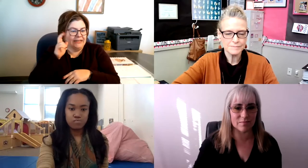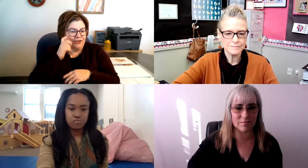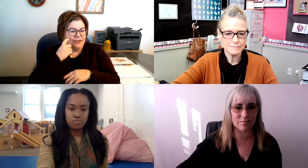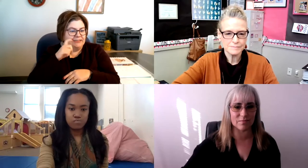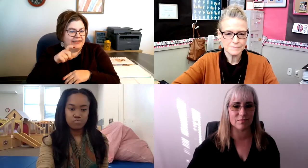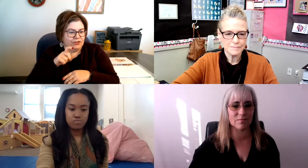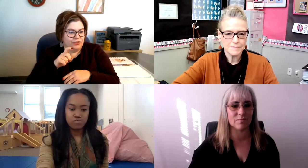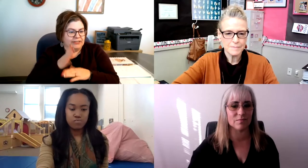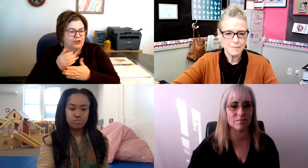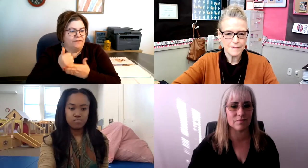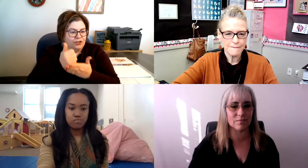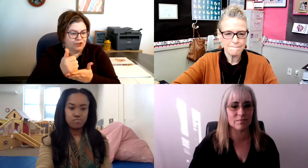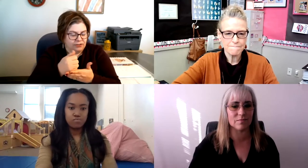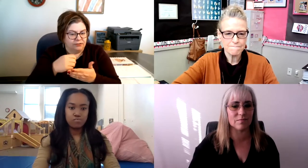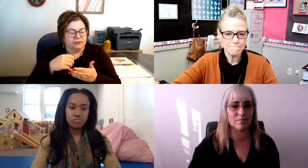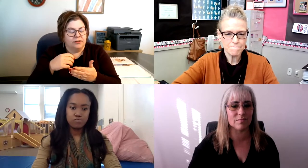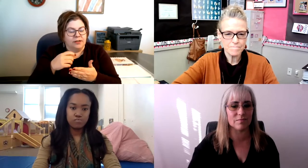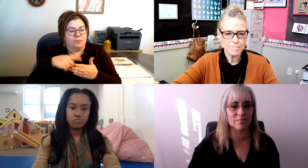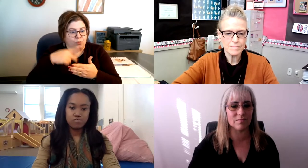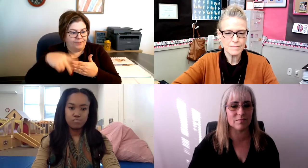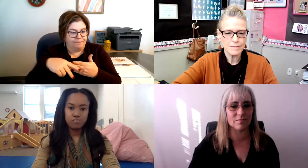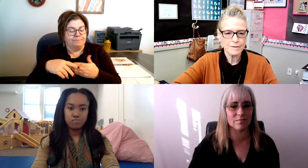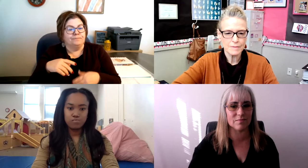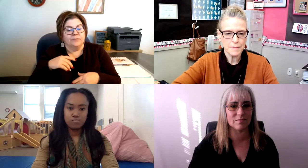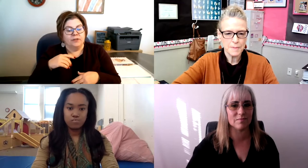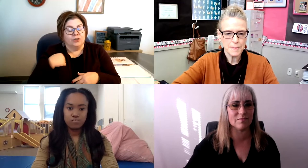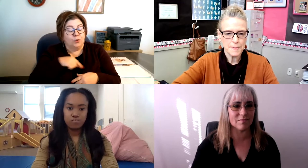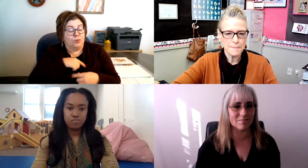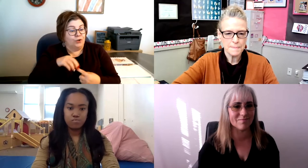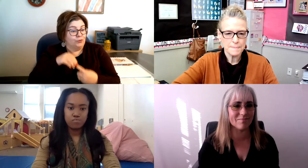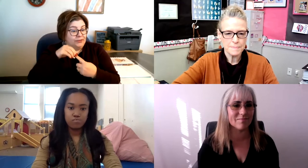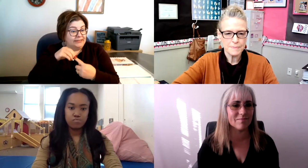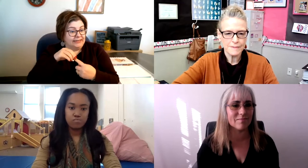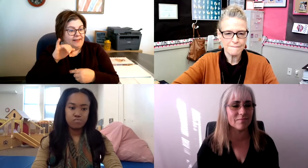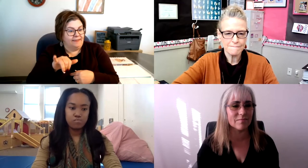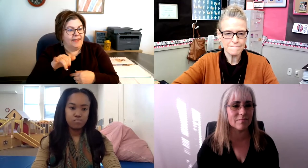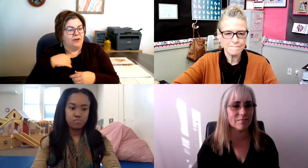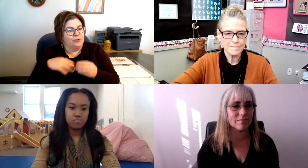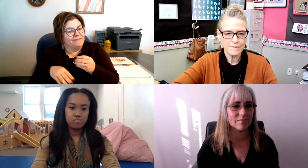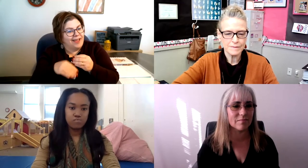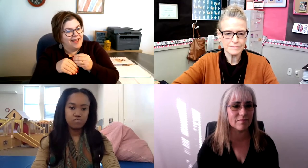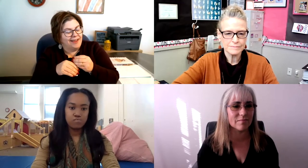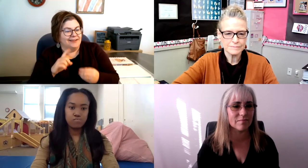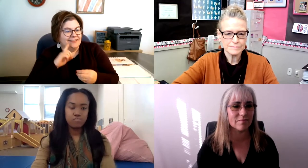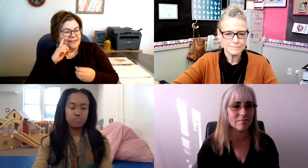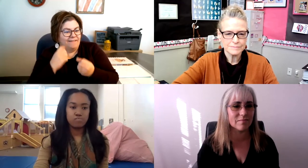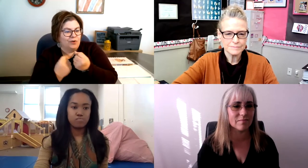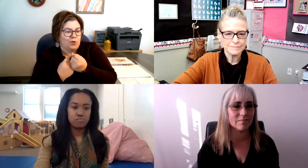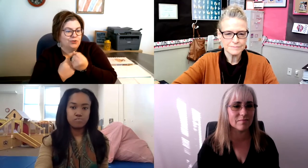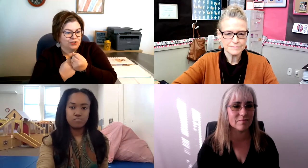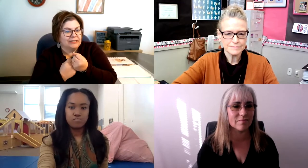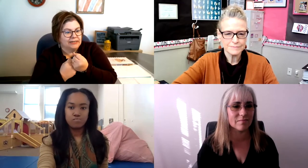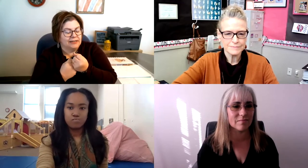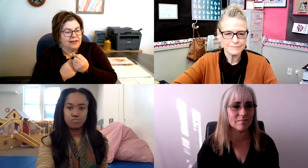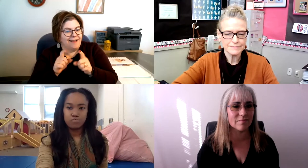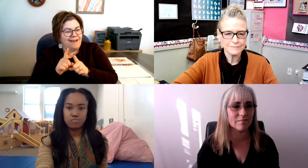California Early Hearing Detection program. And we are unique in that we have